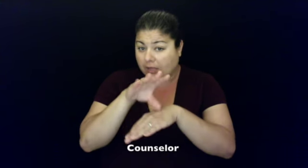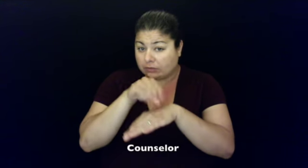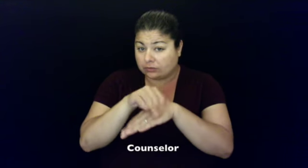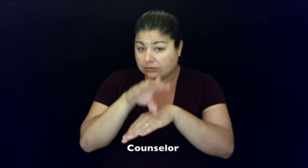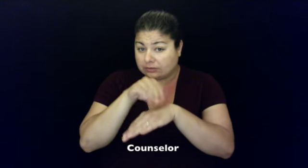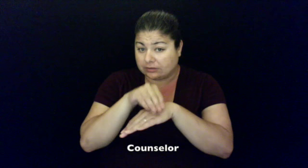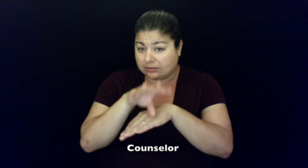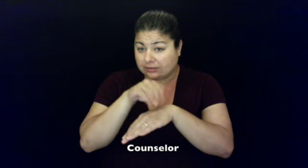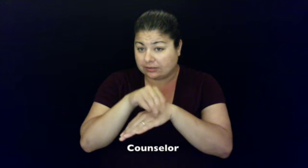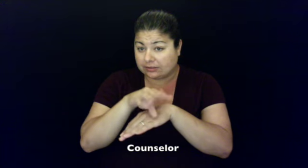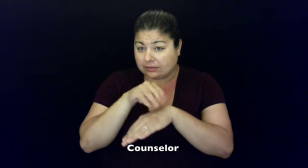Counselor.